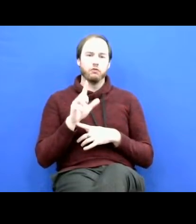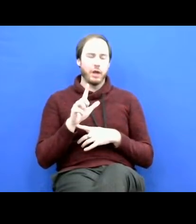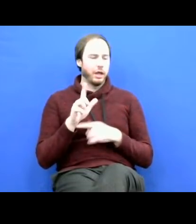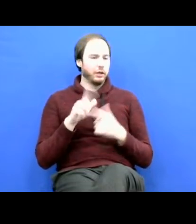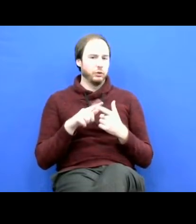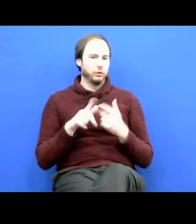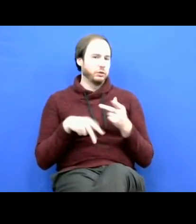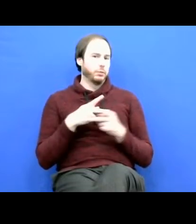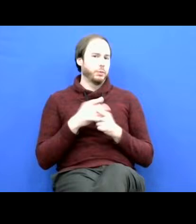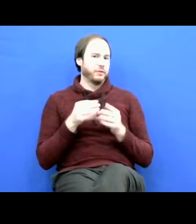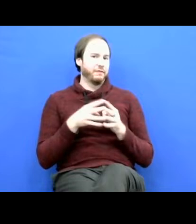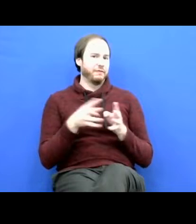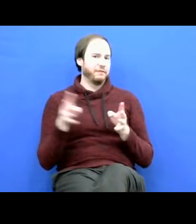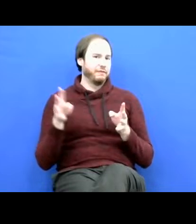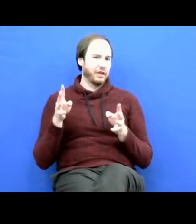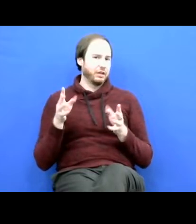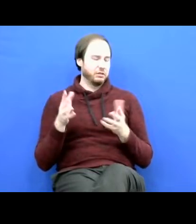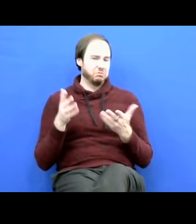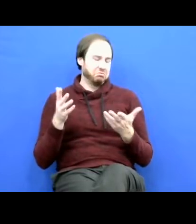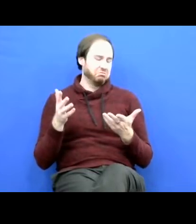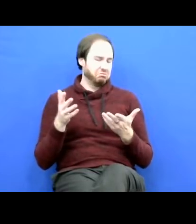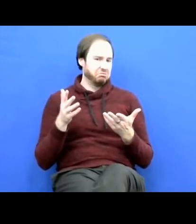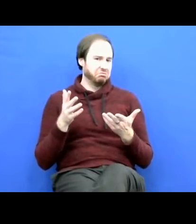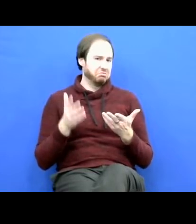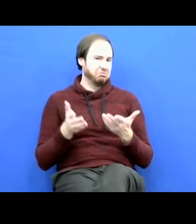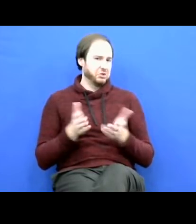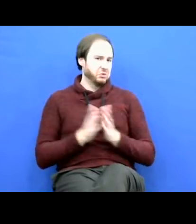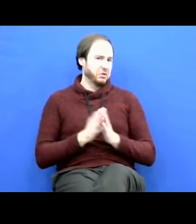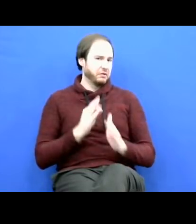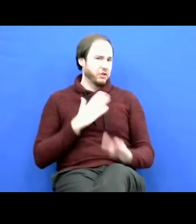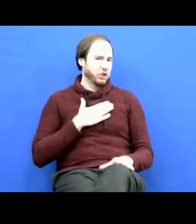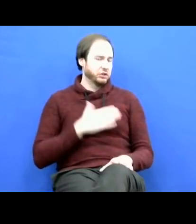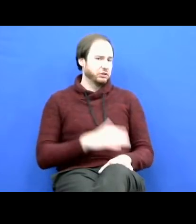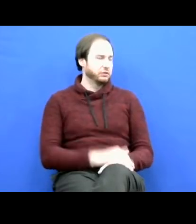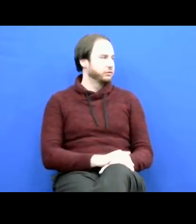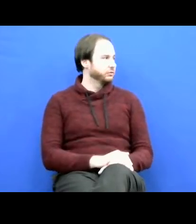in, would be another request.